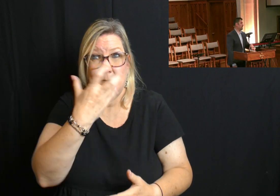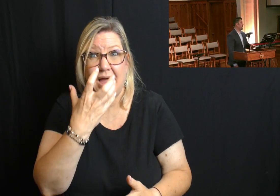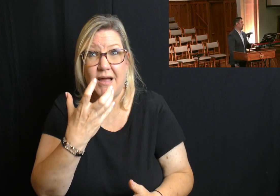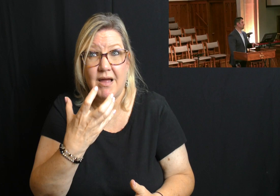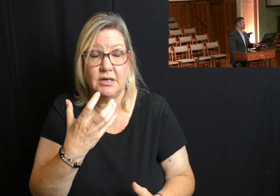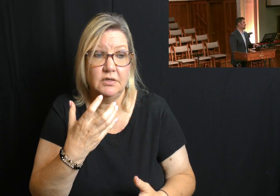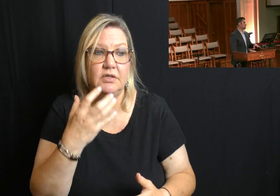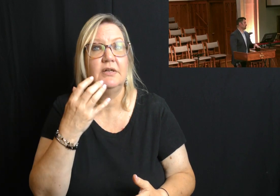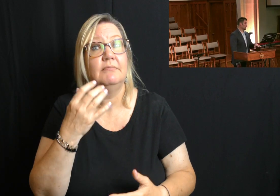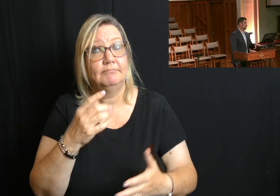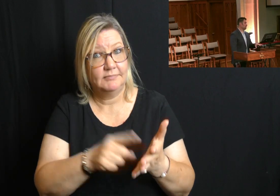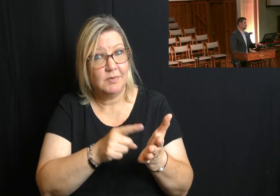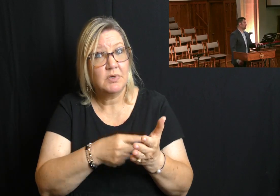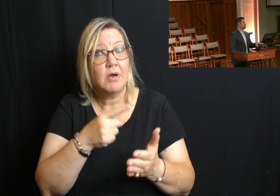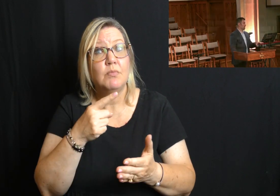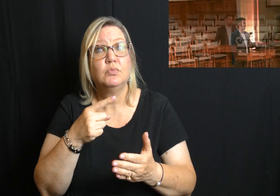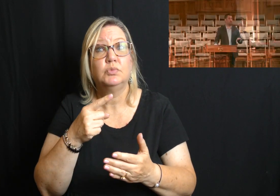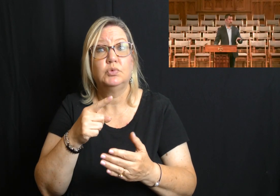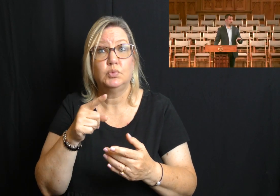you lash out.